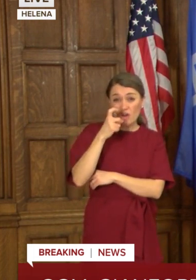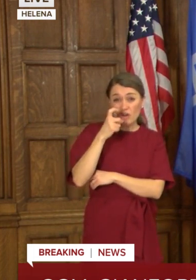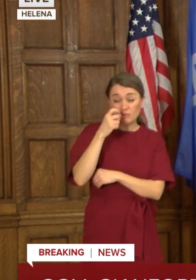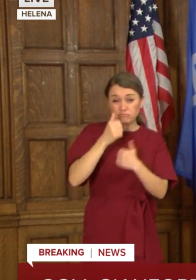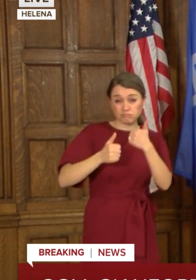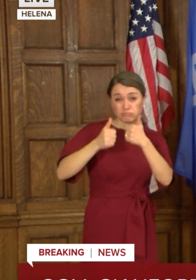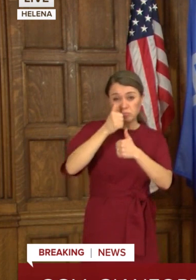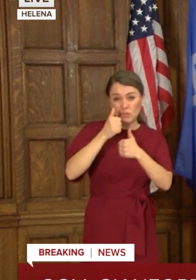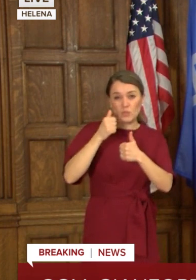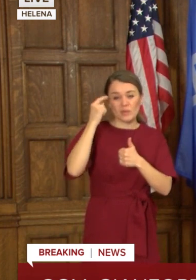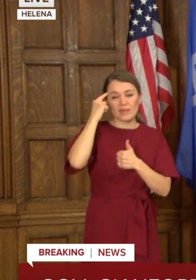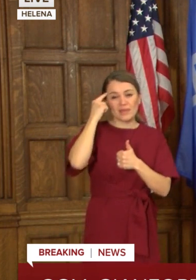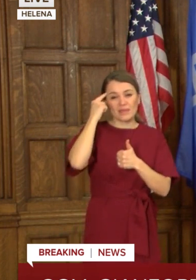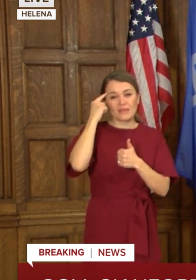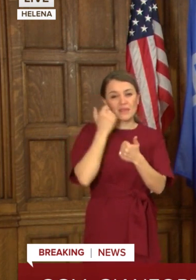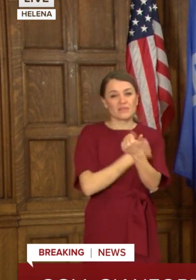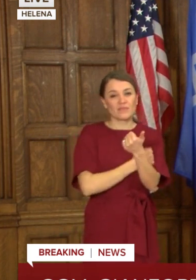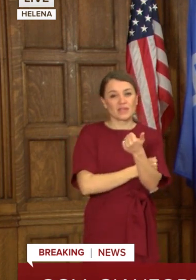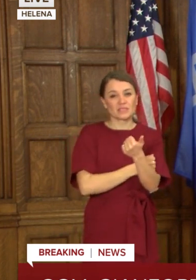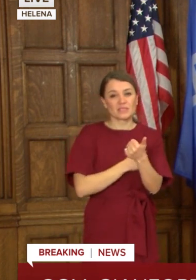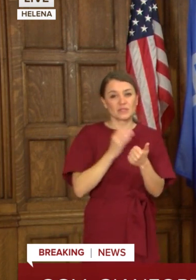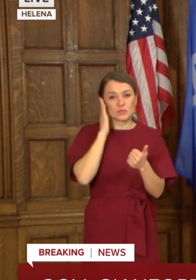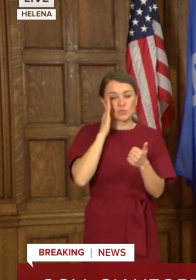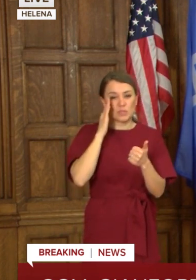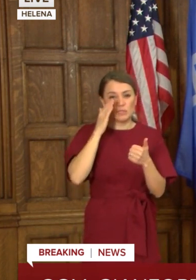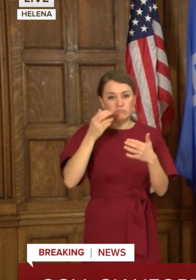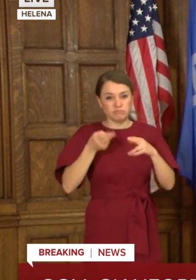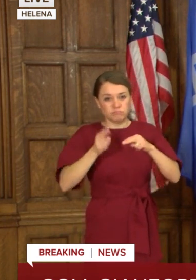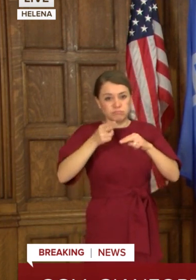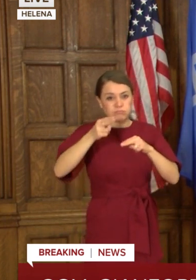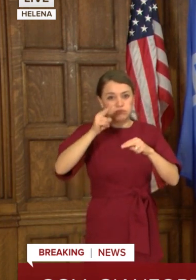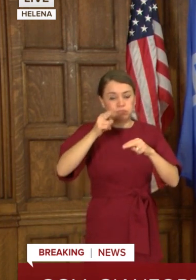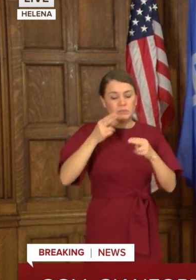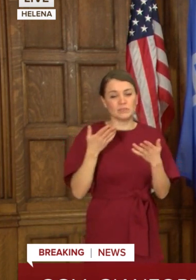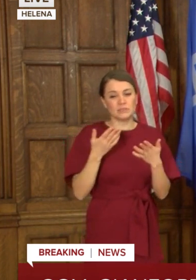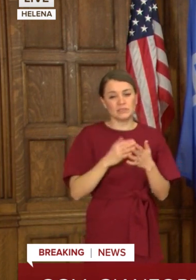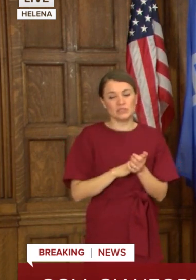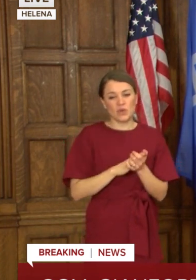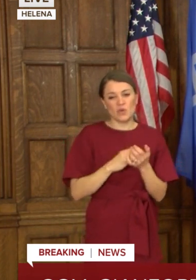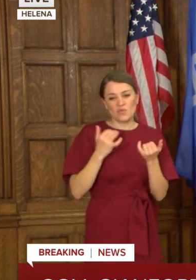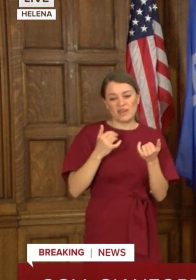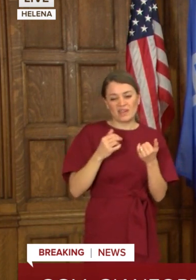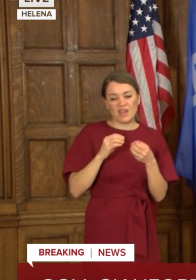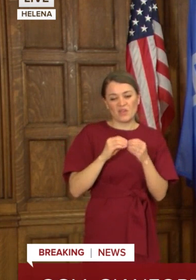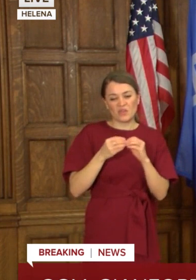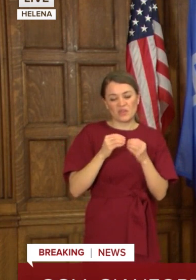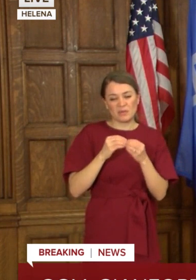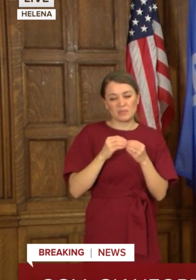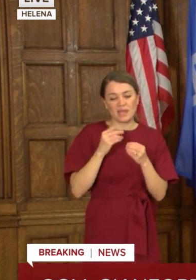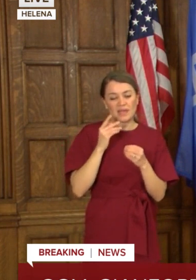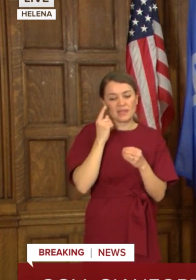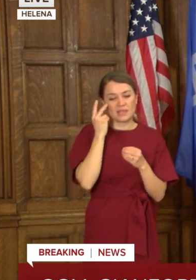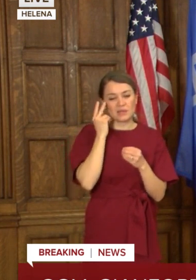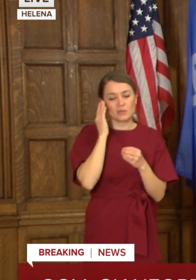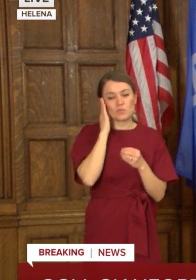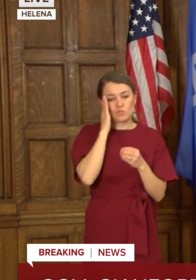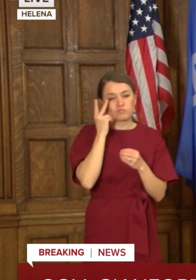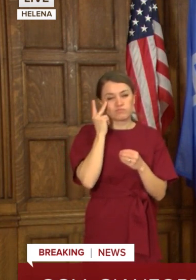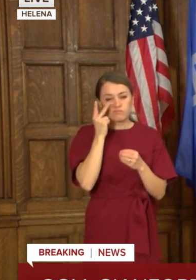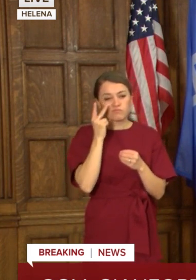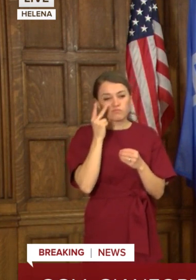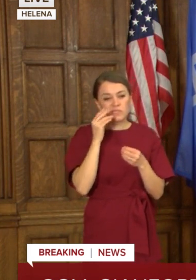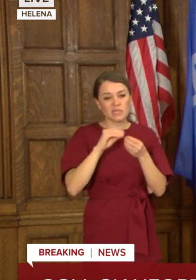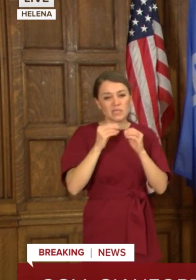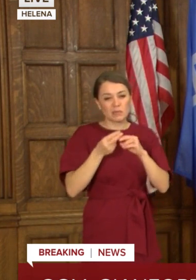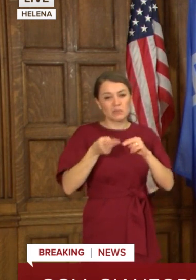up quite a bit in March. So I would not just extrapolate off current numbers. I think we'll be seeing additional allocations going forward. And certainly that's